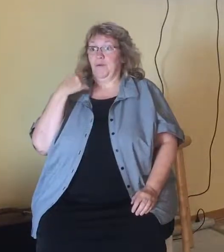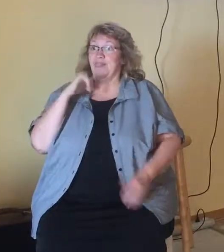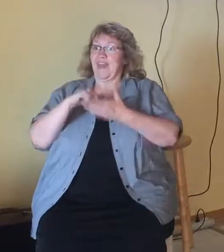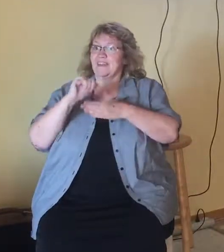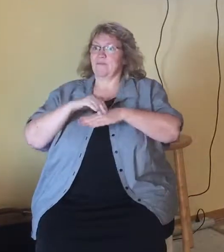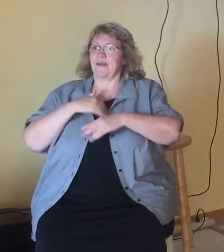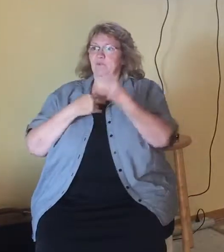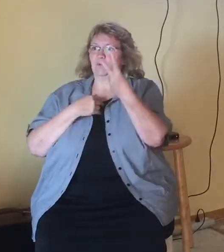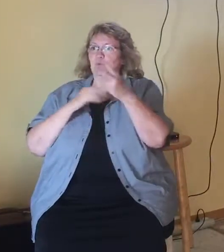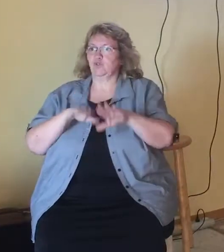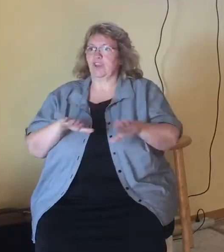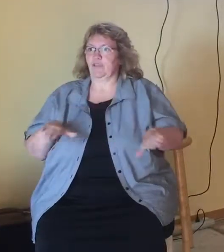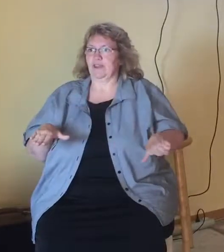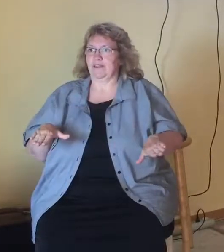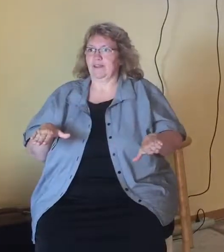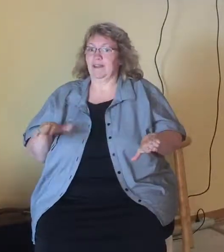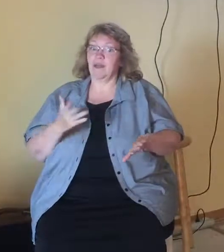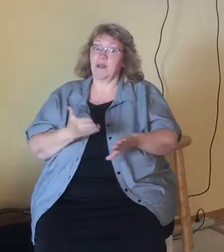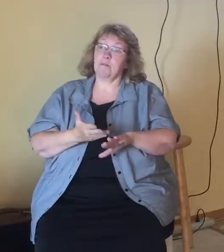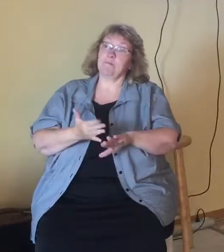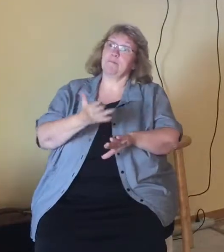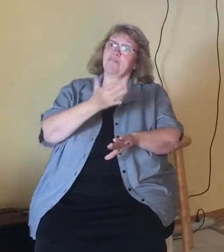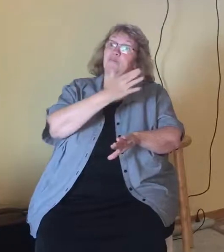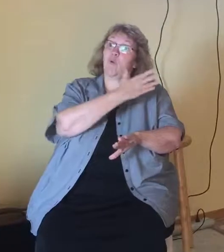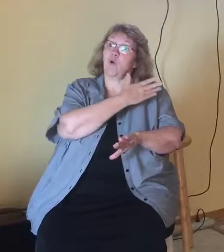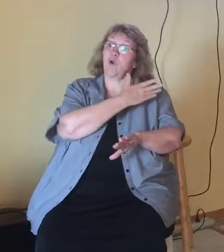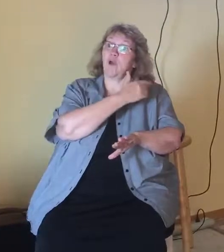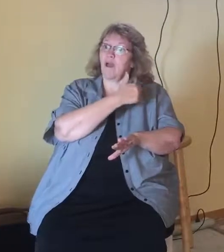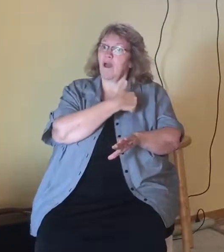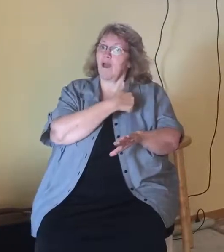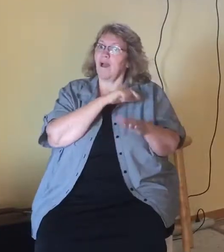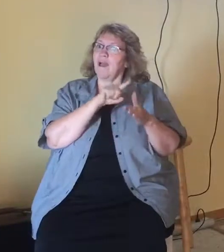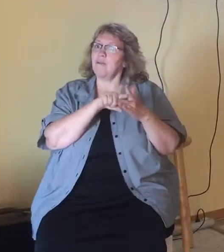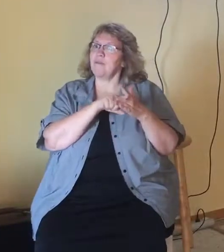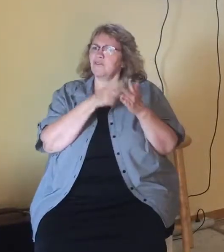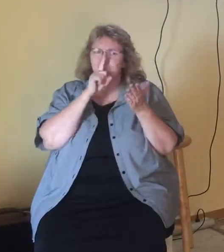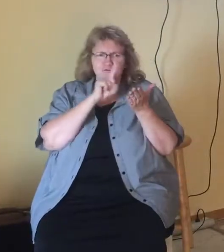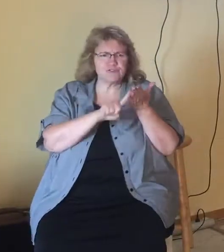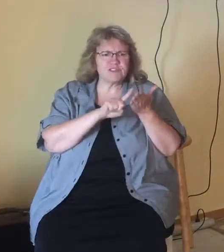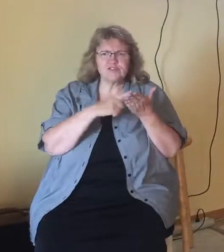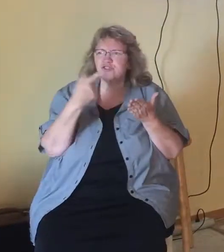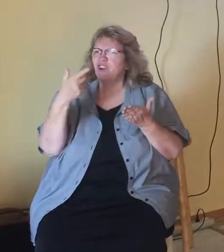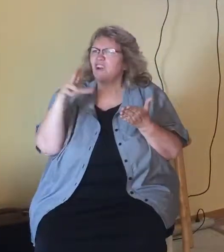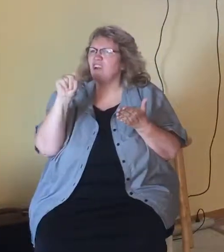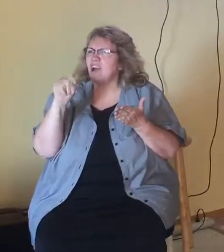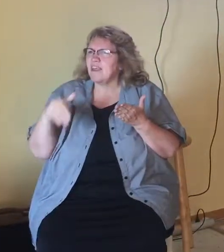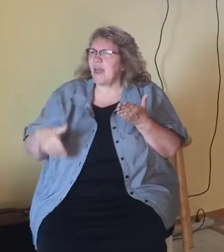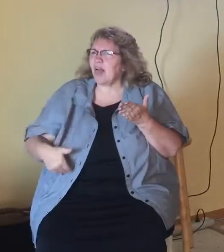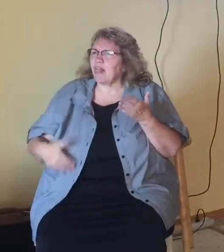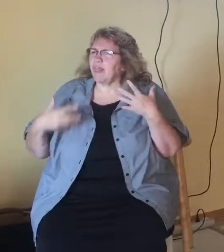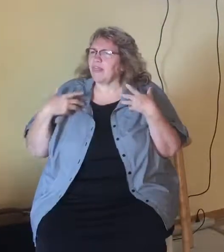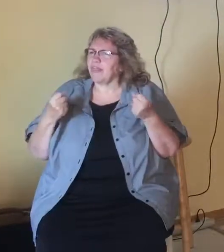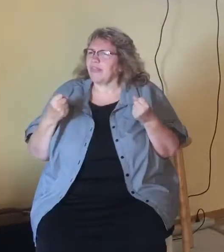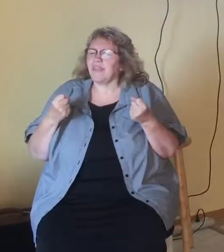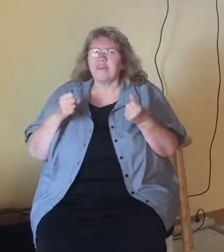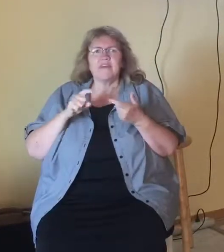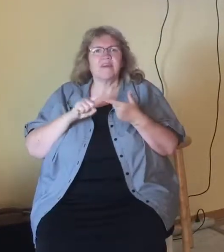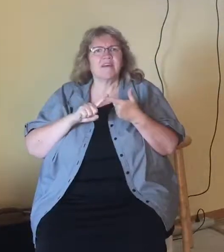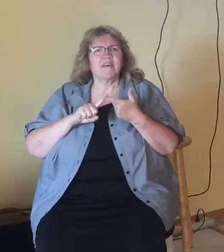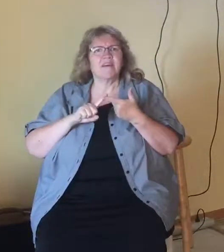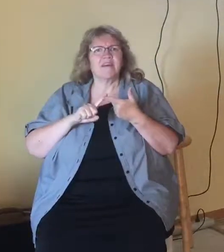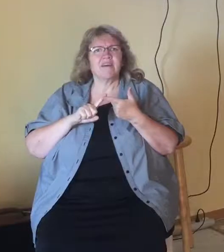the time, and years before we started having kids, I had begun to research gut health, and I was starting to get